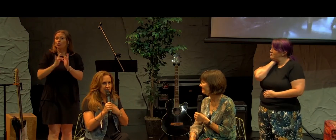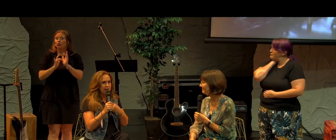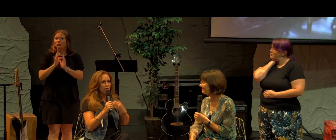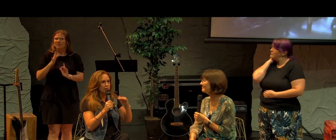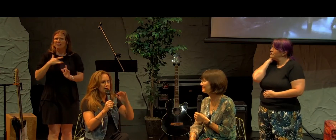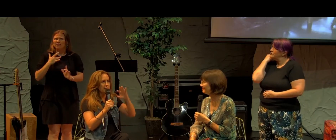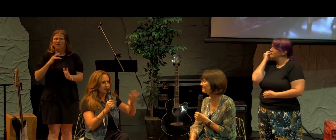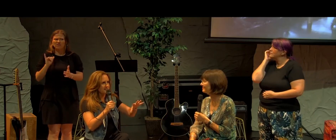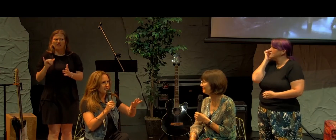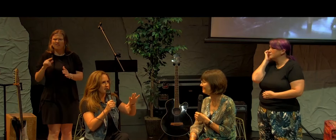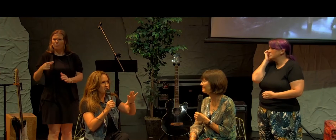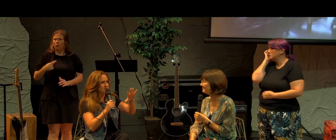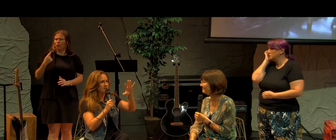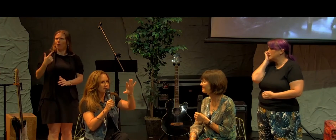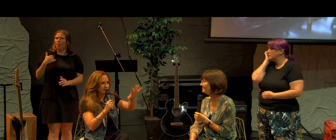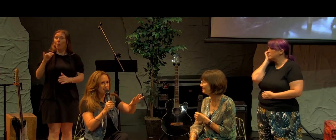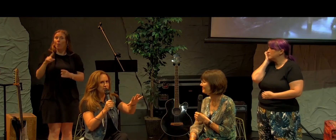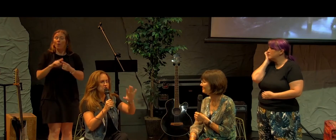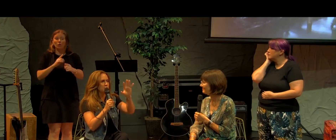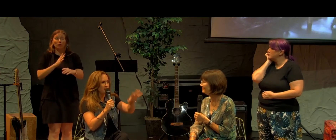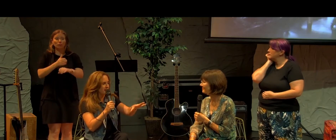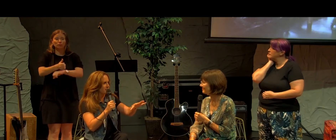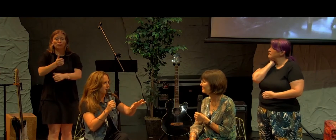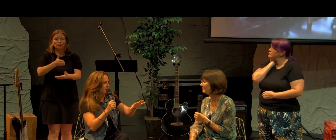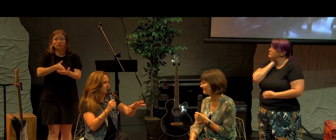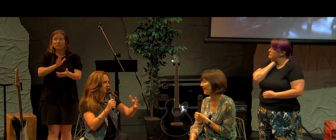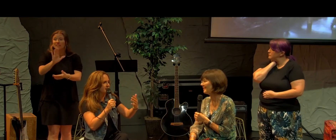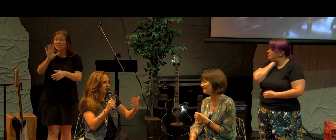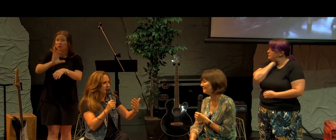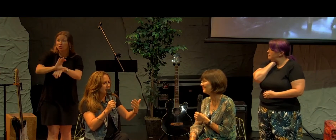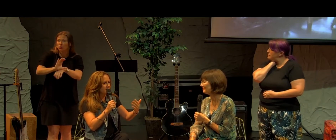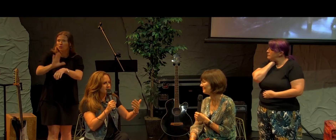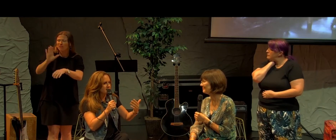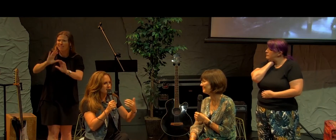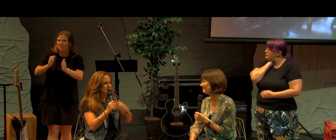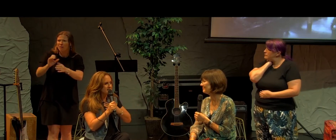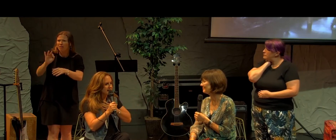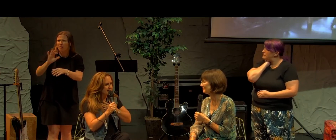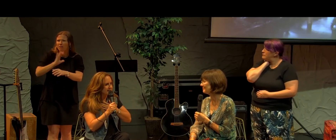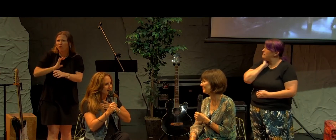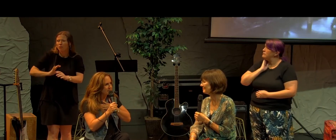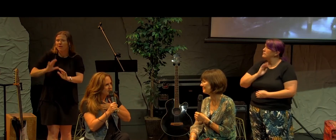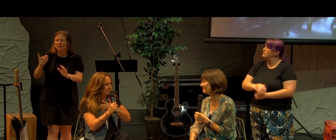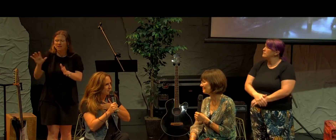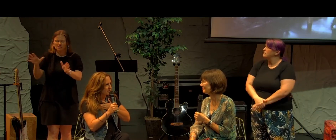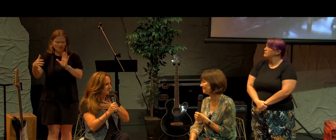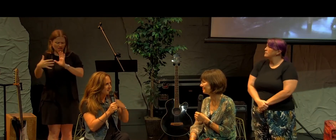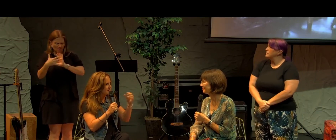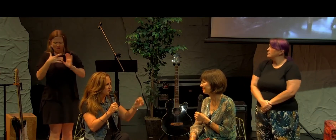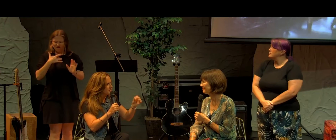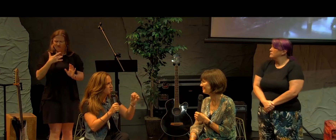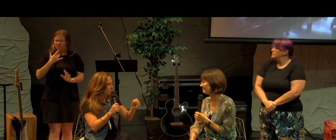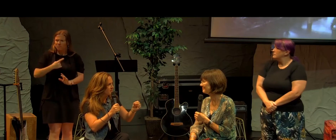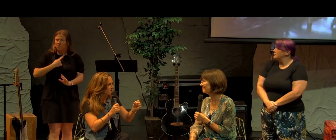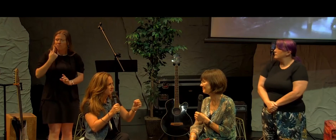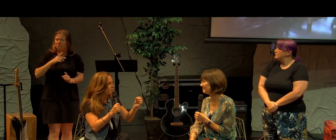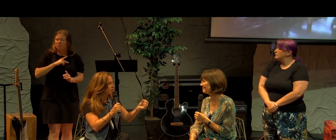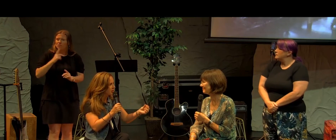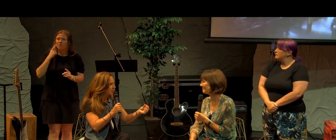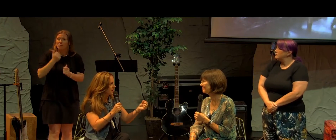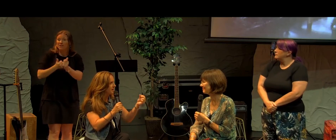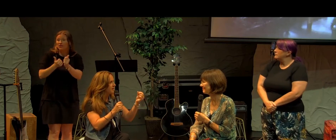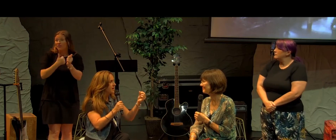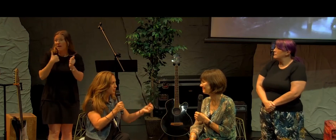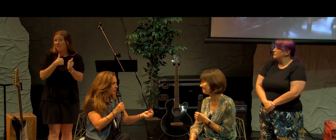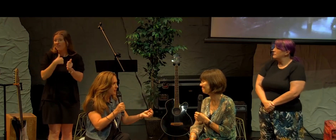personally when people persecute his church, the body of Christ. Yeah. And he takes it and feels it personally for each one of us when we're